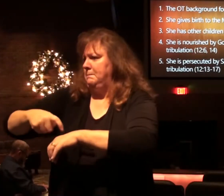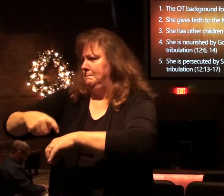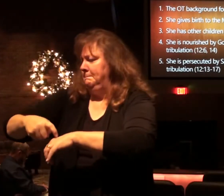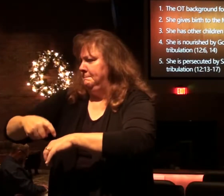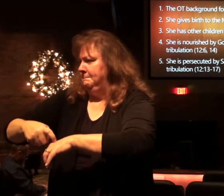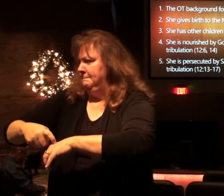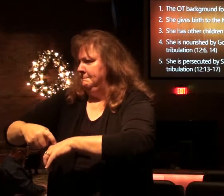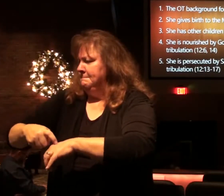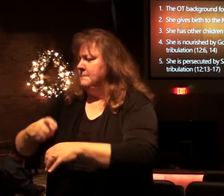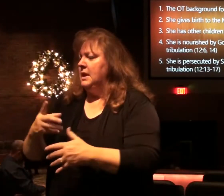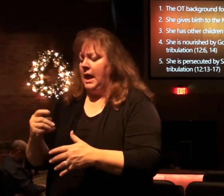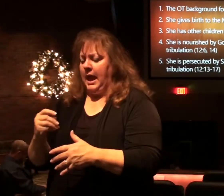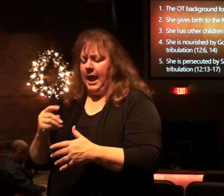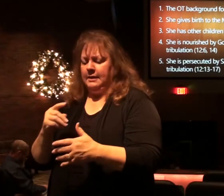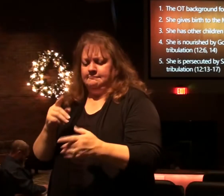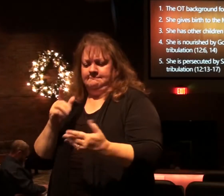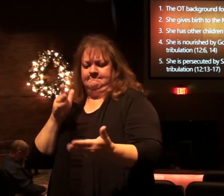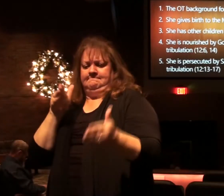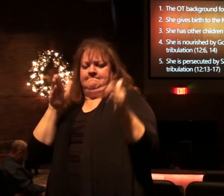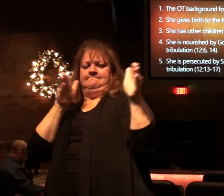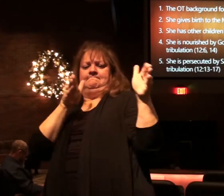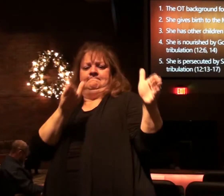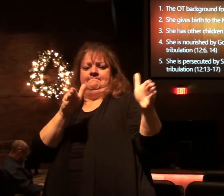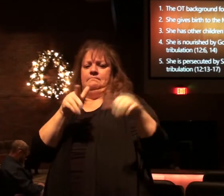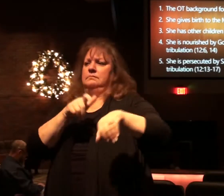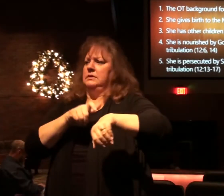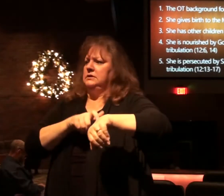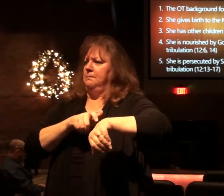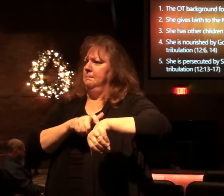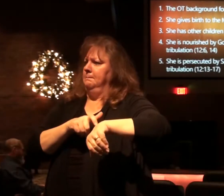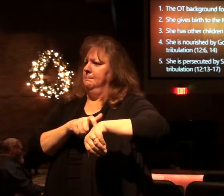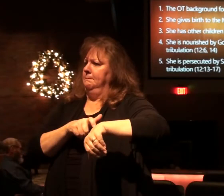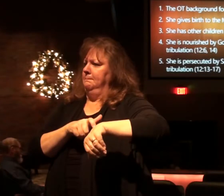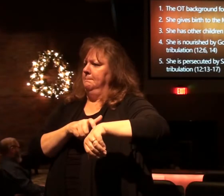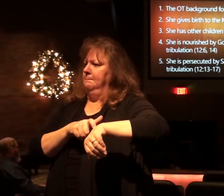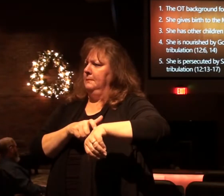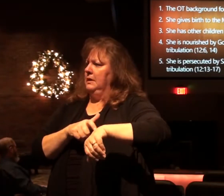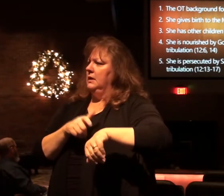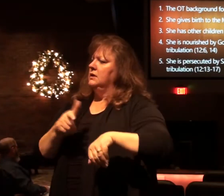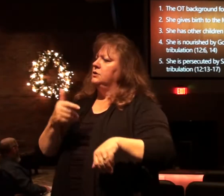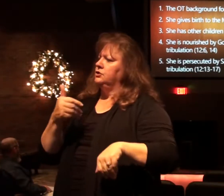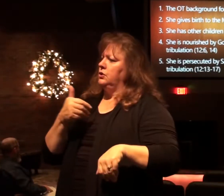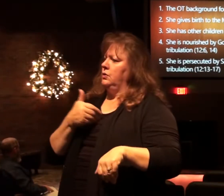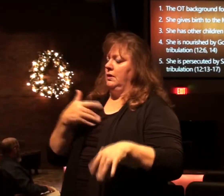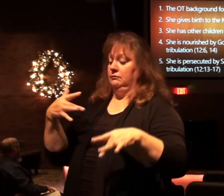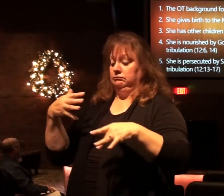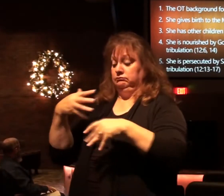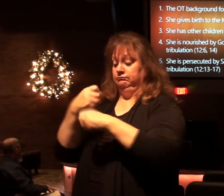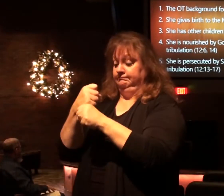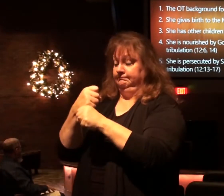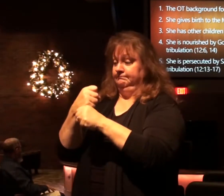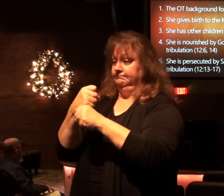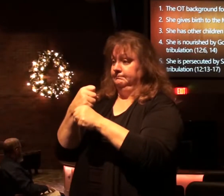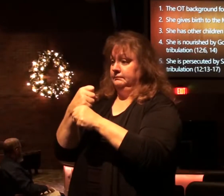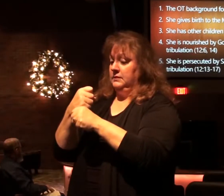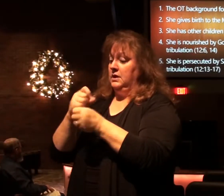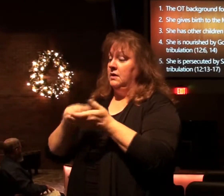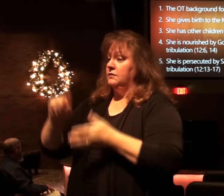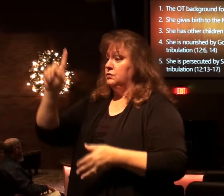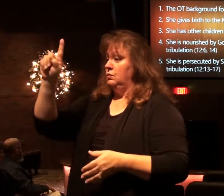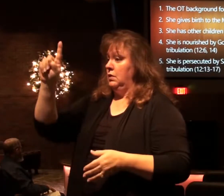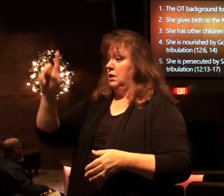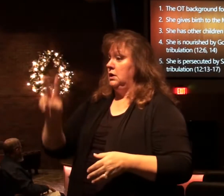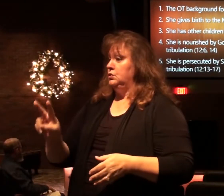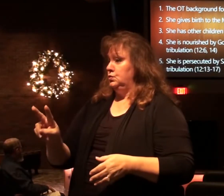carried and dealing with a specific period of time. So you have the summary here, verses 1